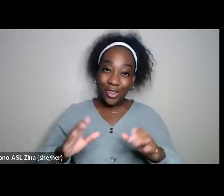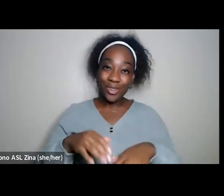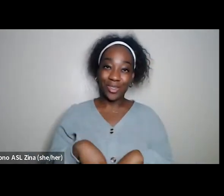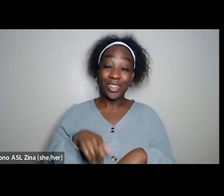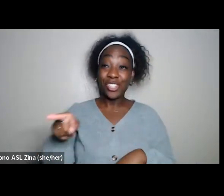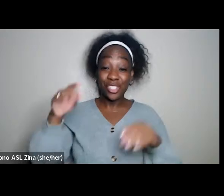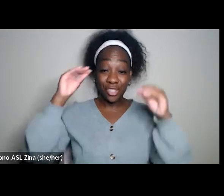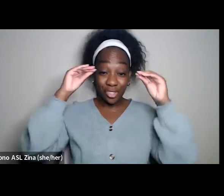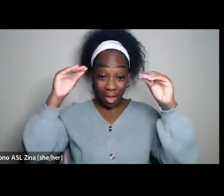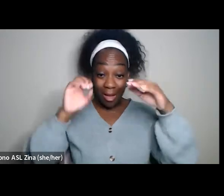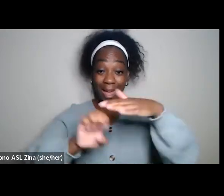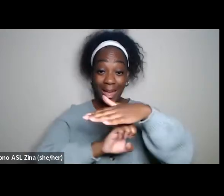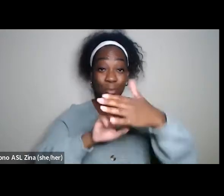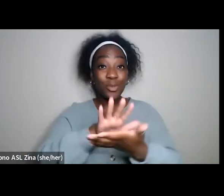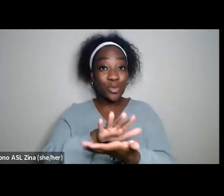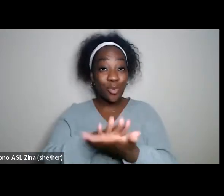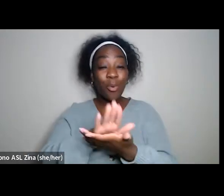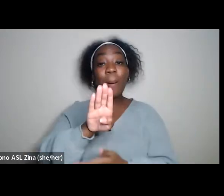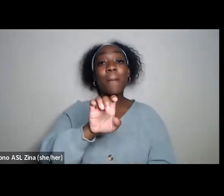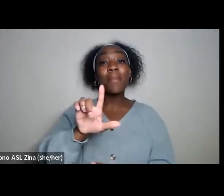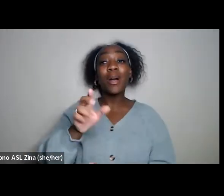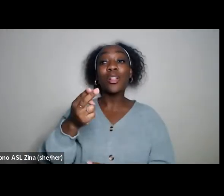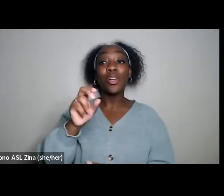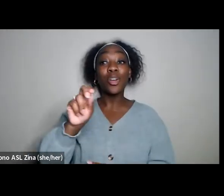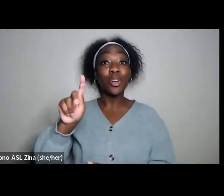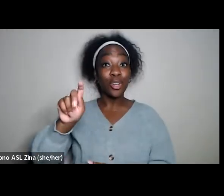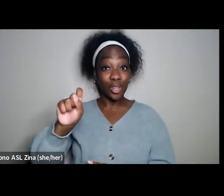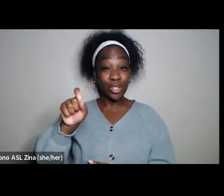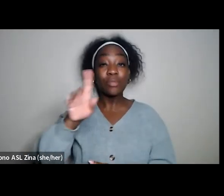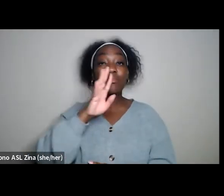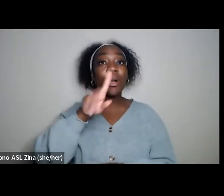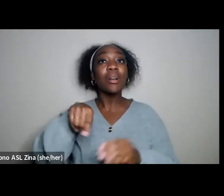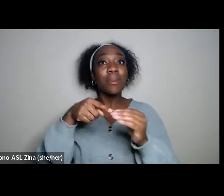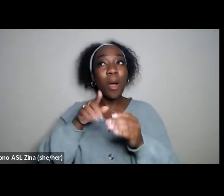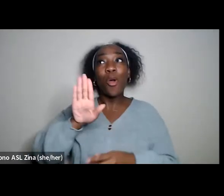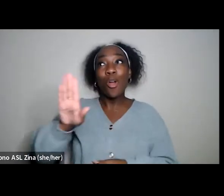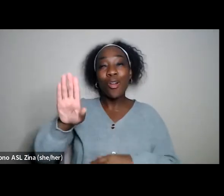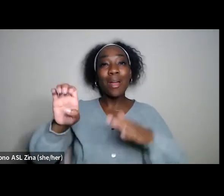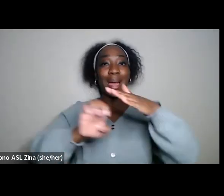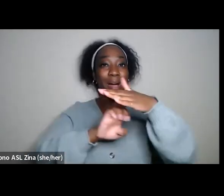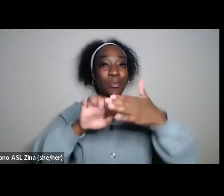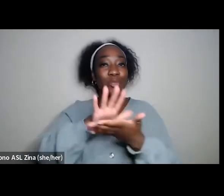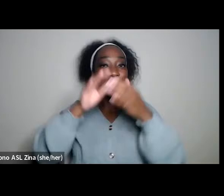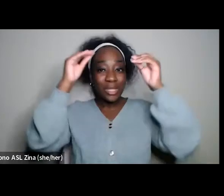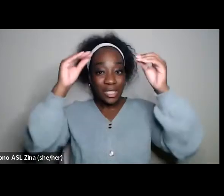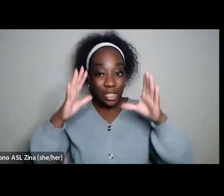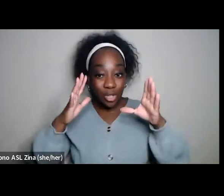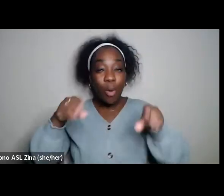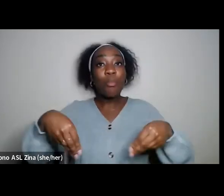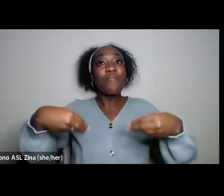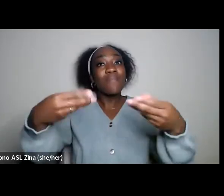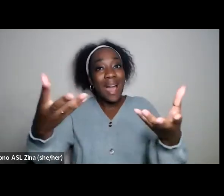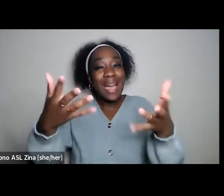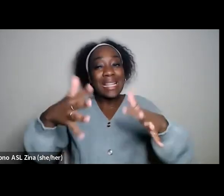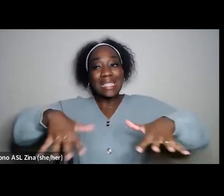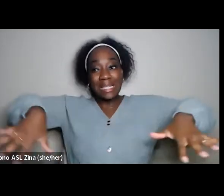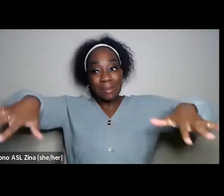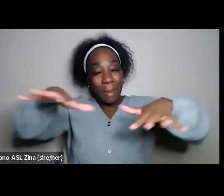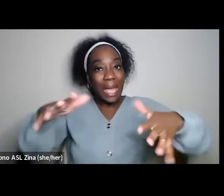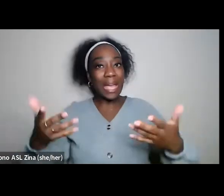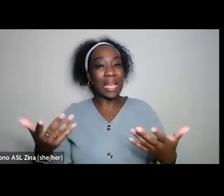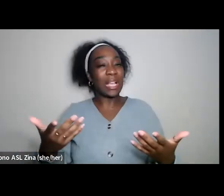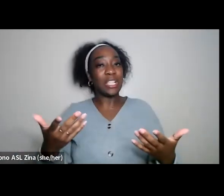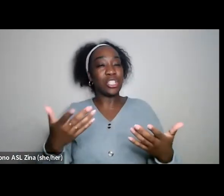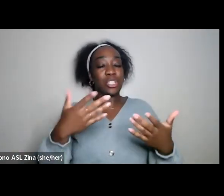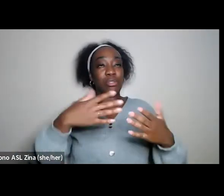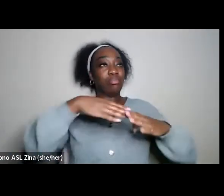Bell Hooks talks about, is her elementary school teacher providing this space, this wide open space of